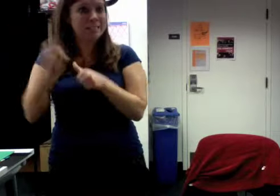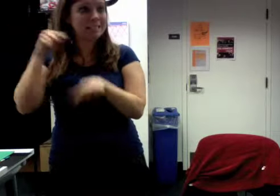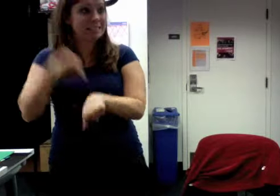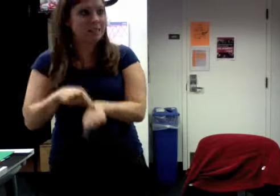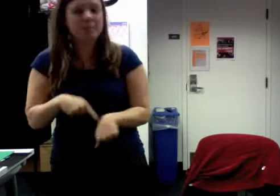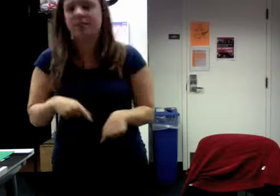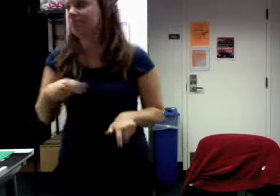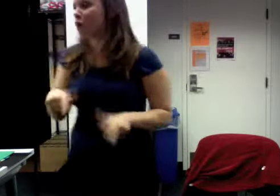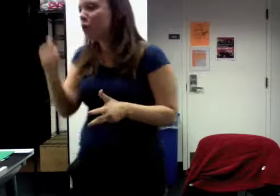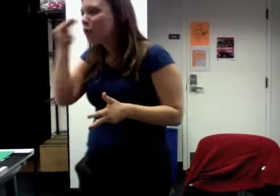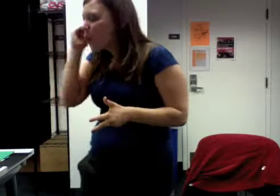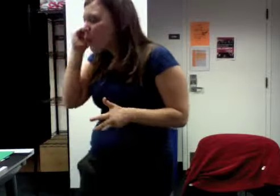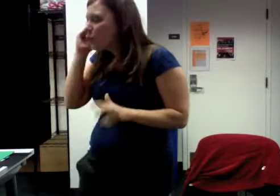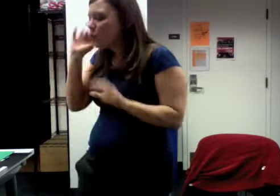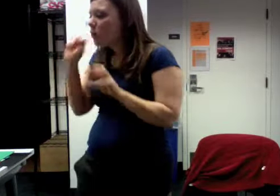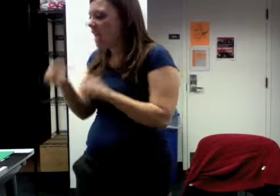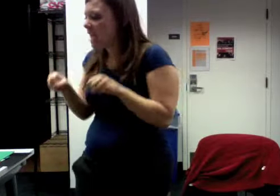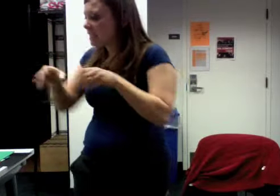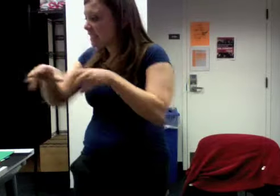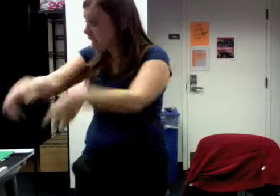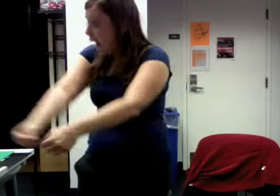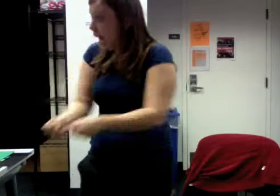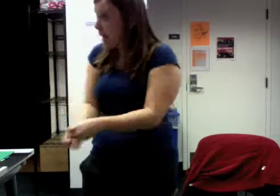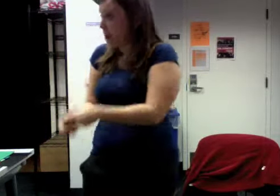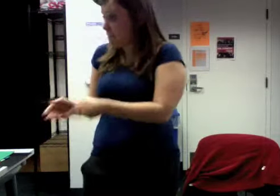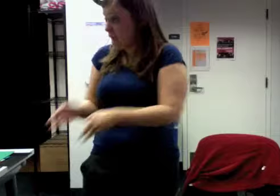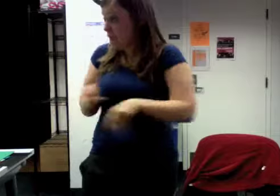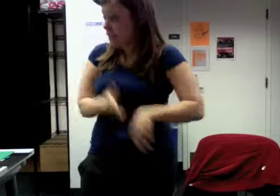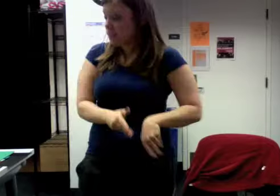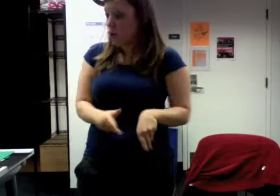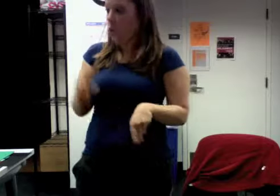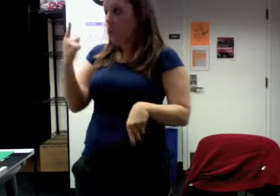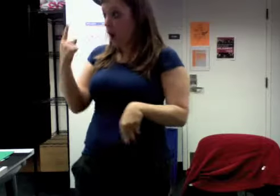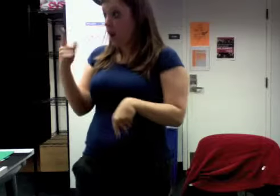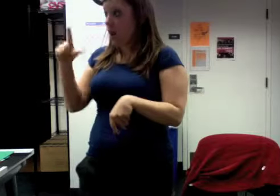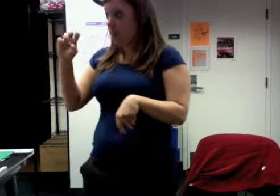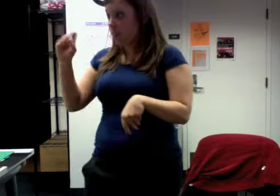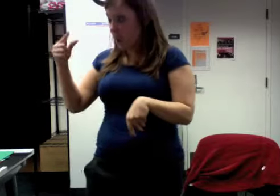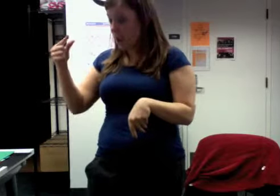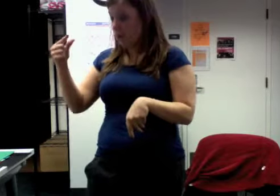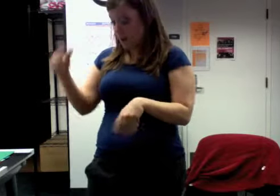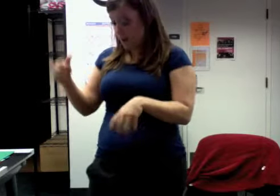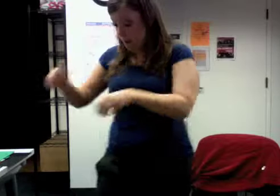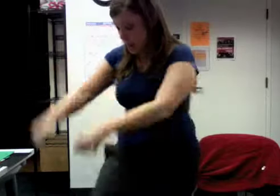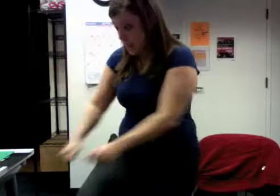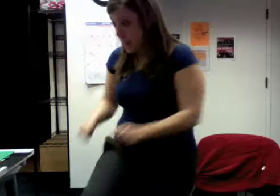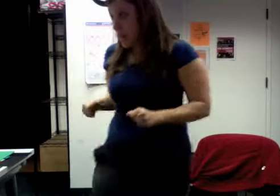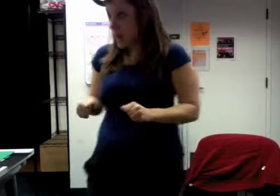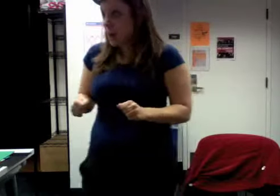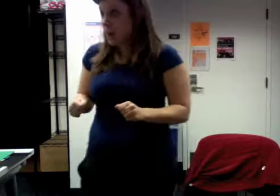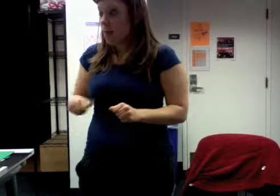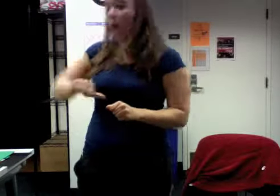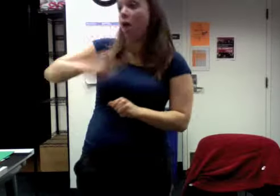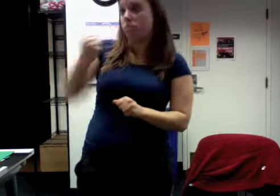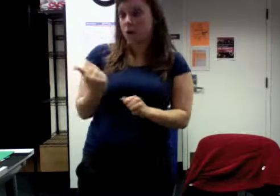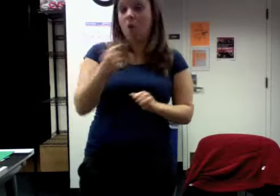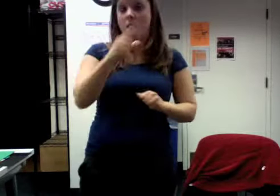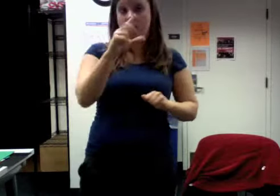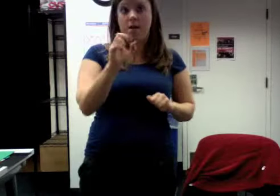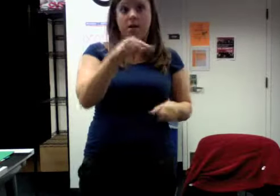them up? That is brilliant. I have never thought so. So, there's another big silly. He gets to